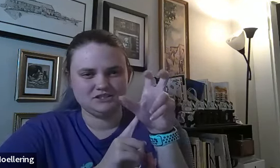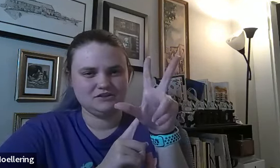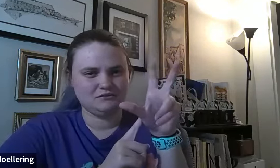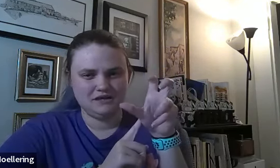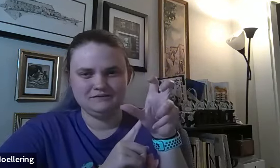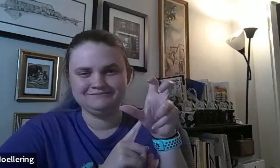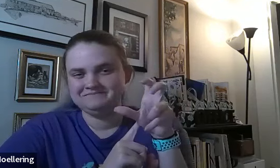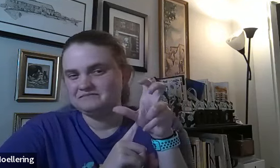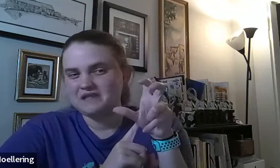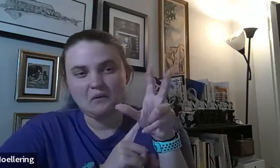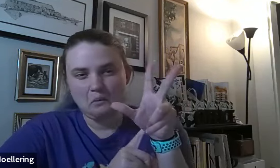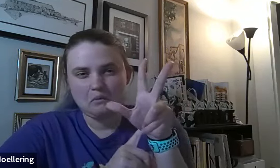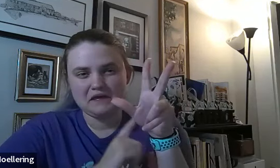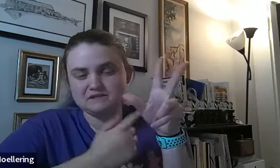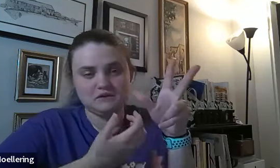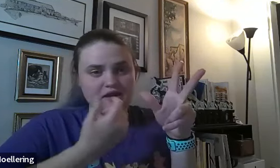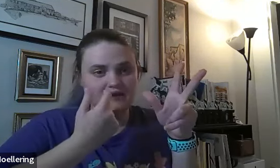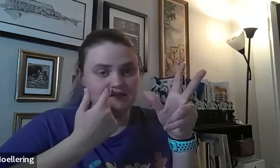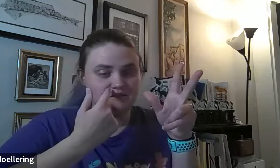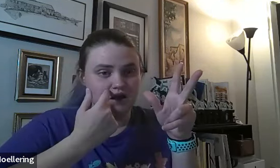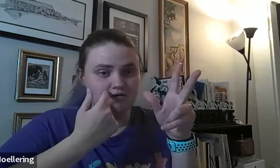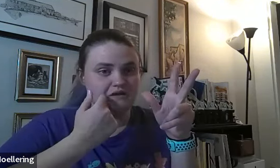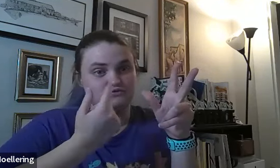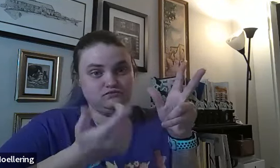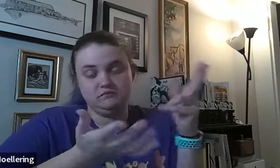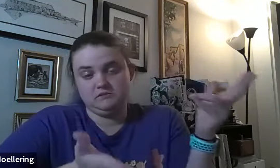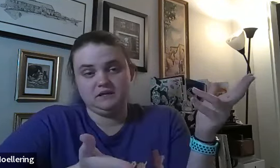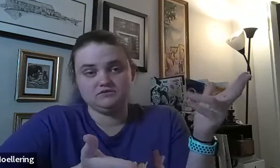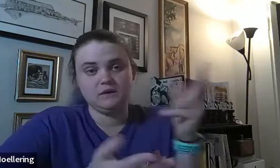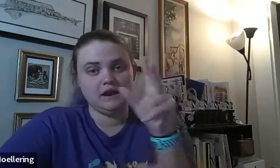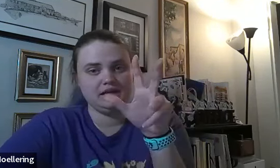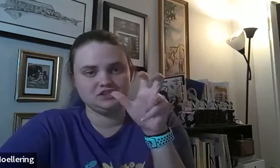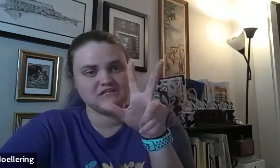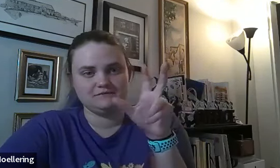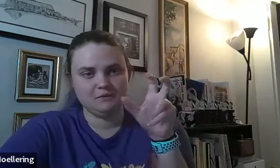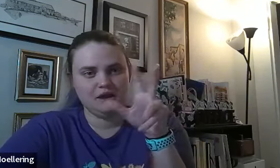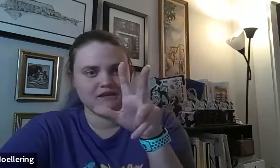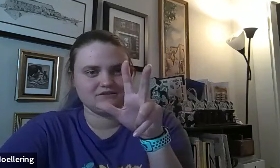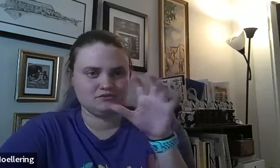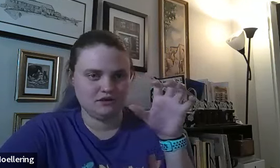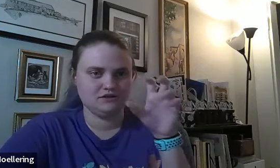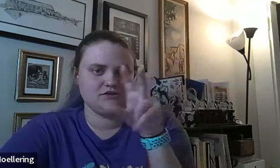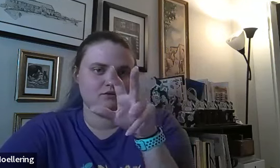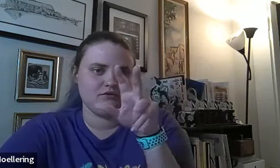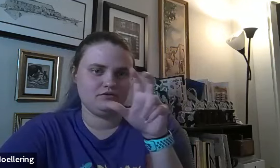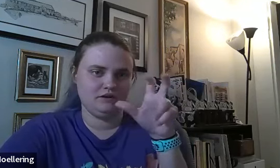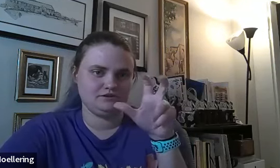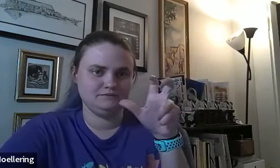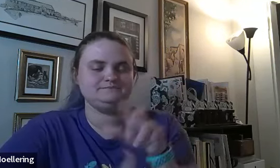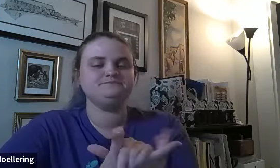just the 3. That's okay. Like it's not, it's right. It's just a different way. So 300 or 300.